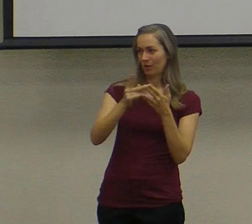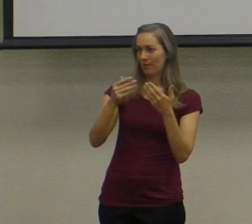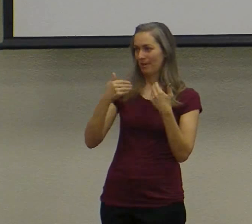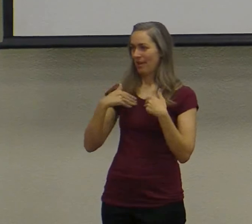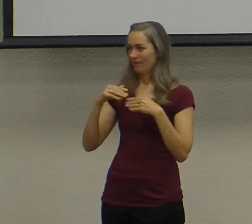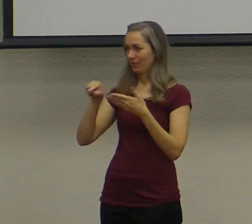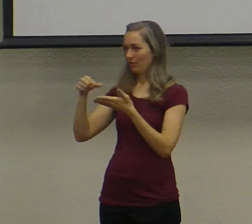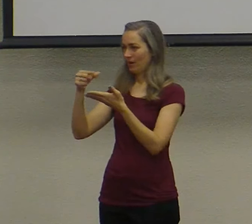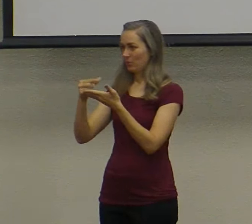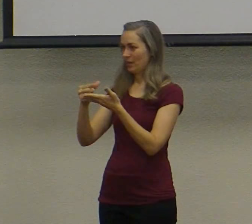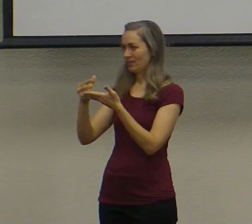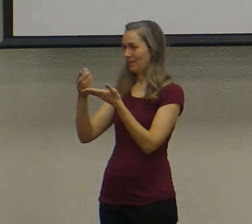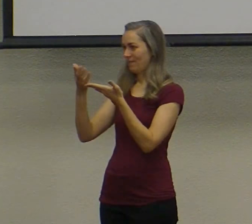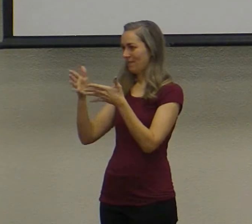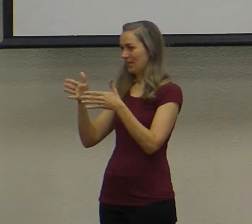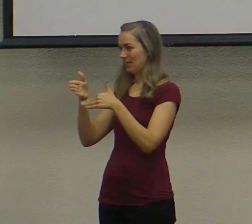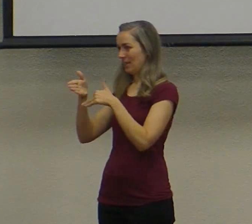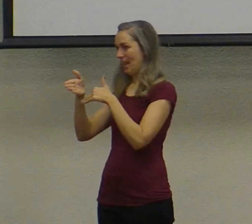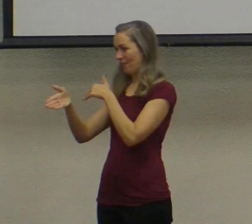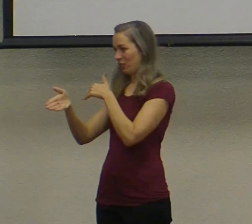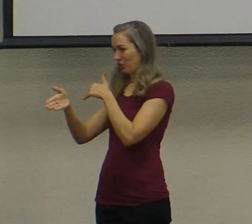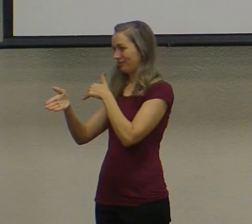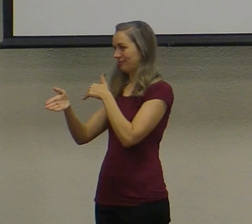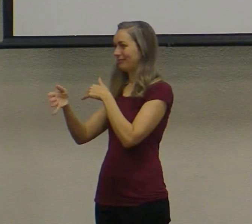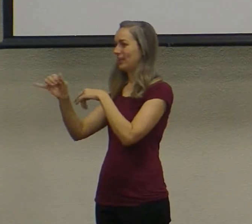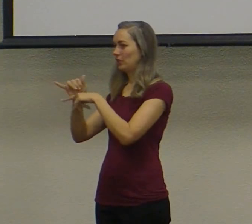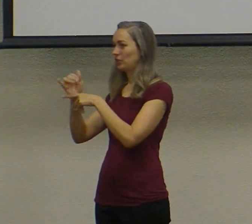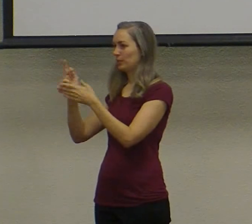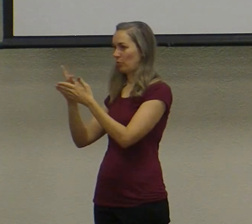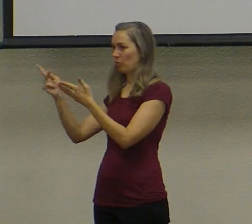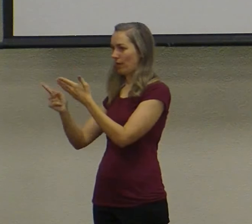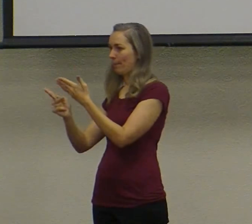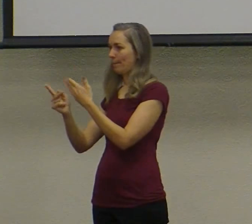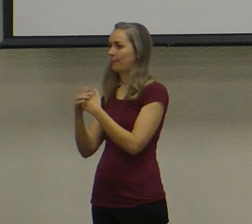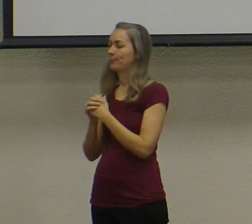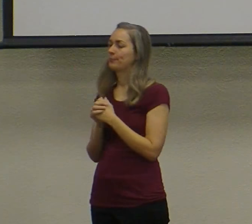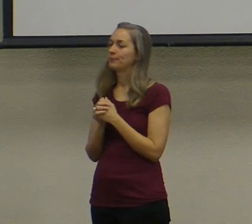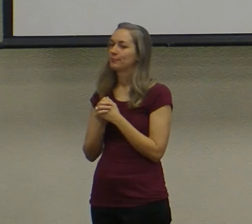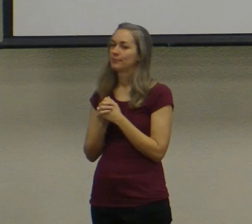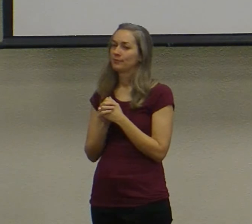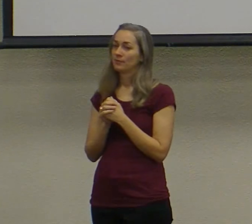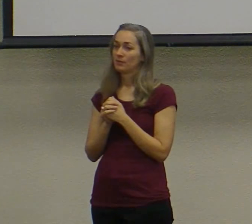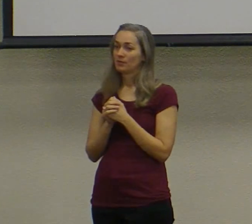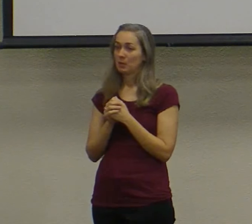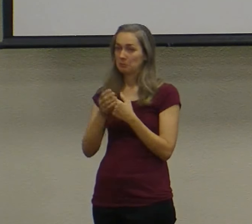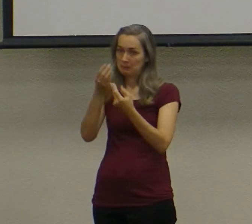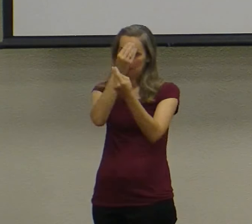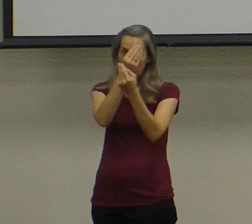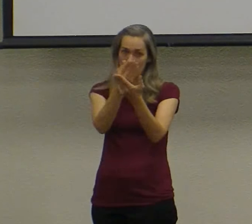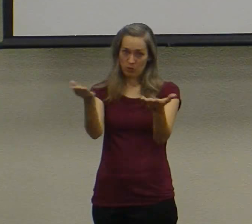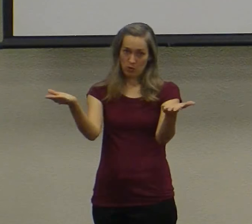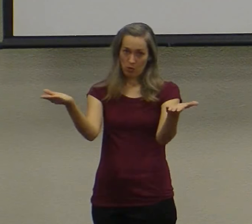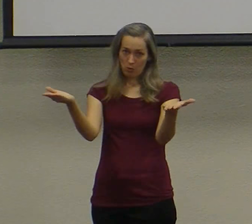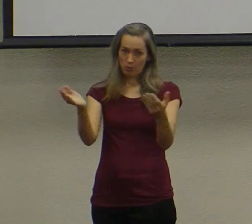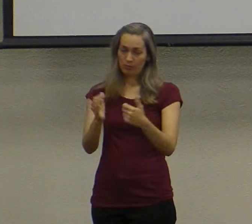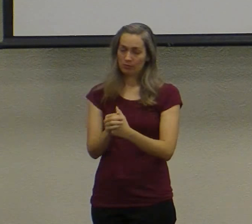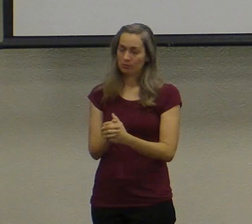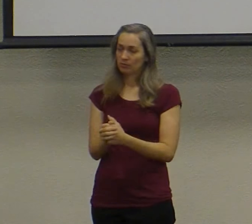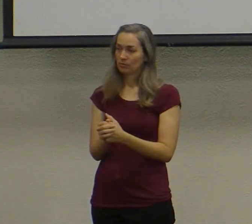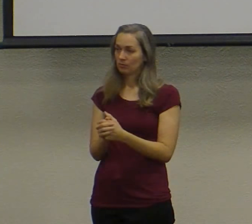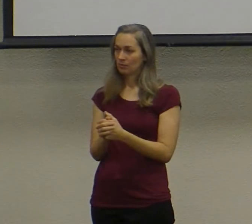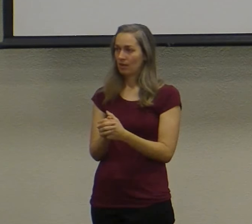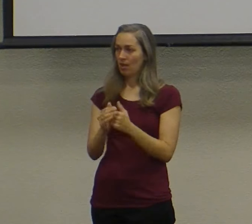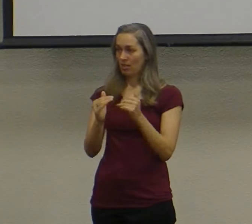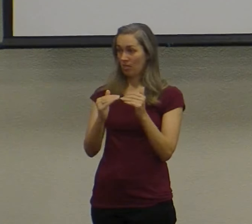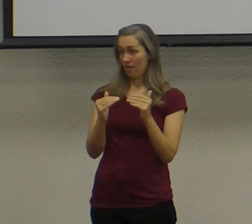postgraduate internship program. And so if you didn't know that, I want you to know that. And you